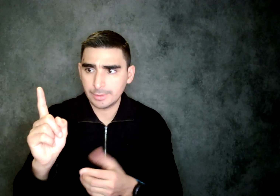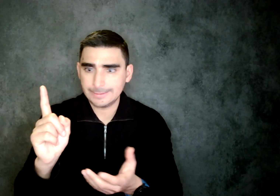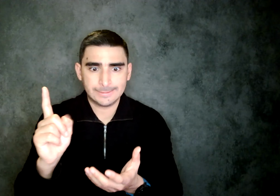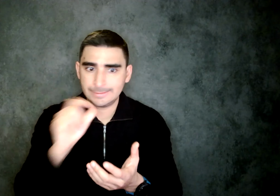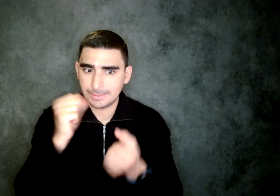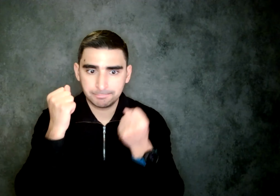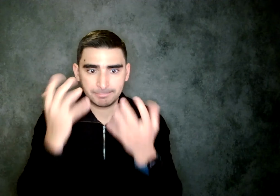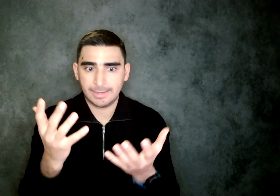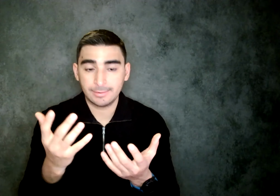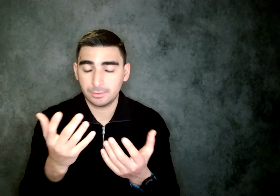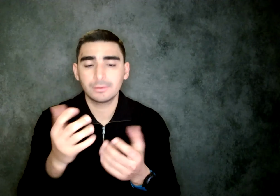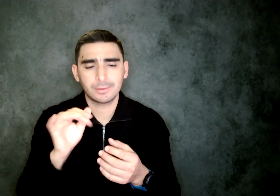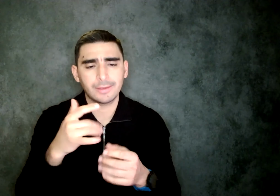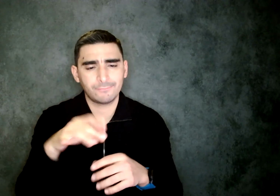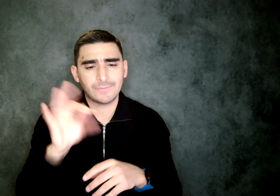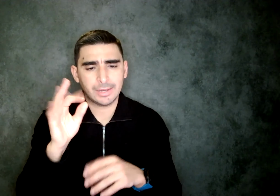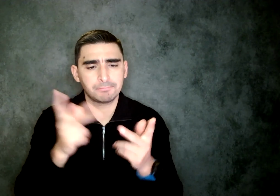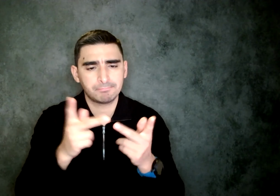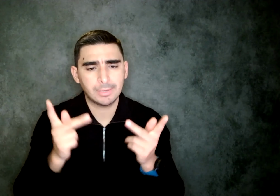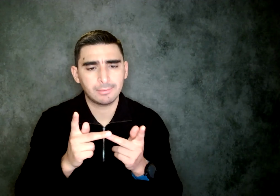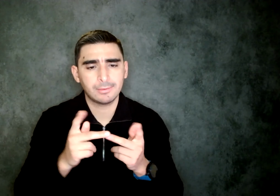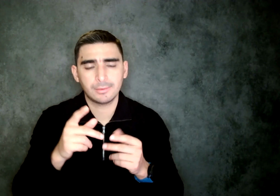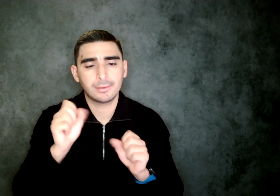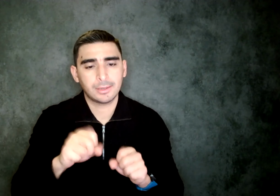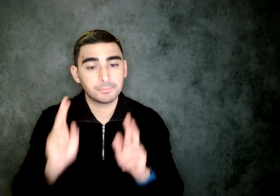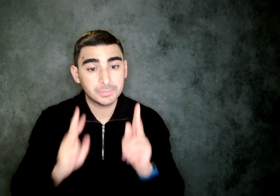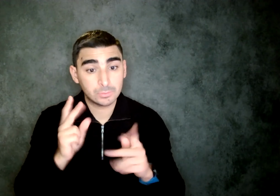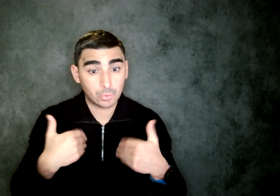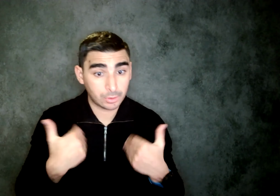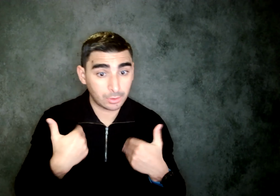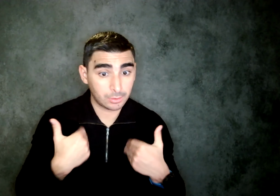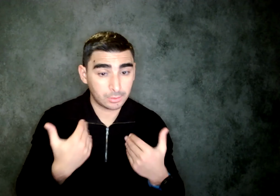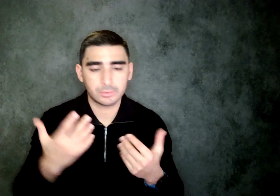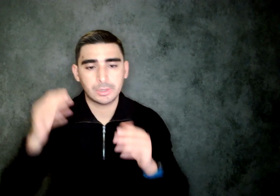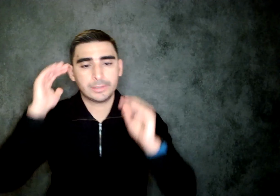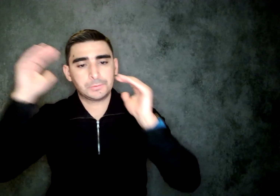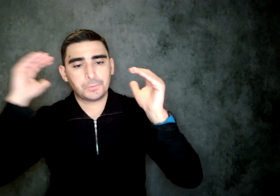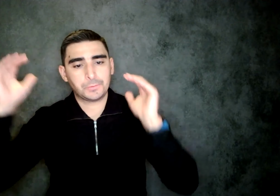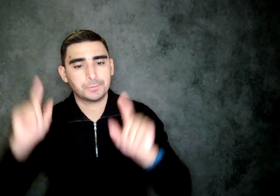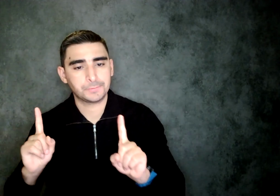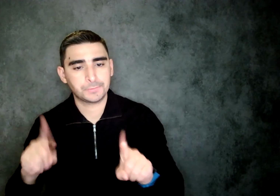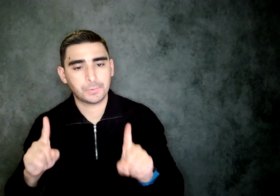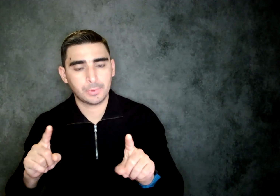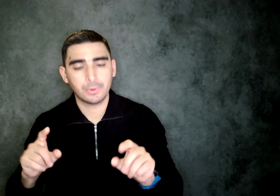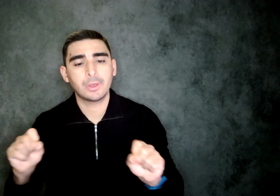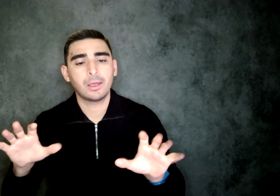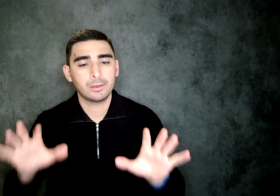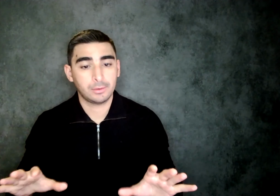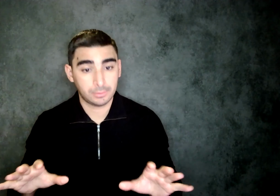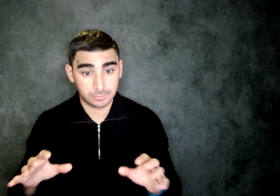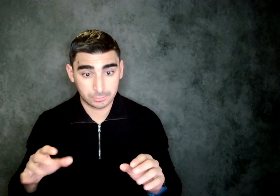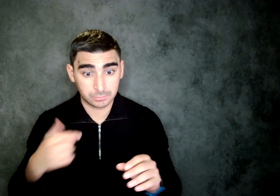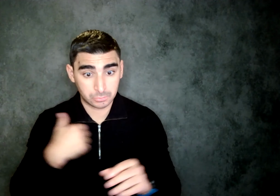it be youth, whether it be adults? How do we create that space? Going back to what we were talking about earlier, do we create